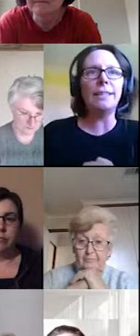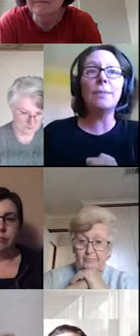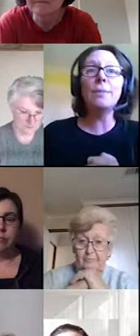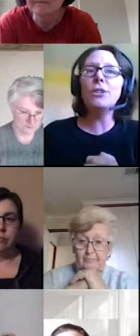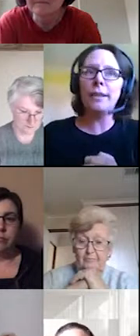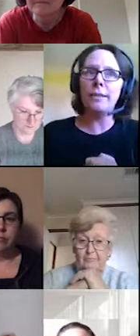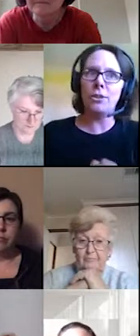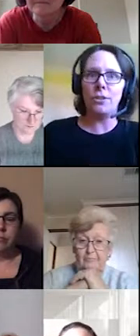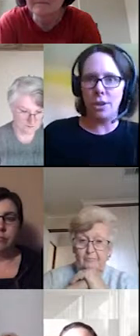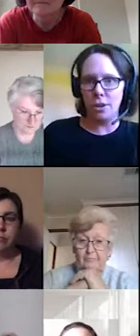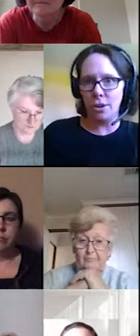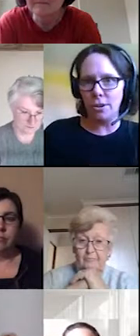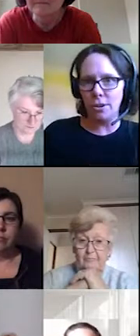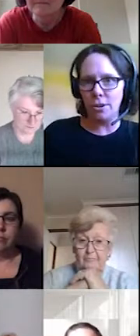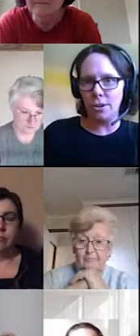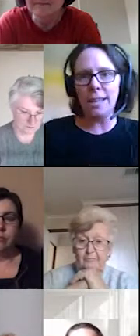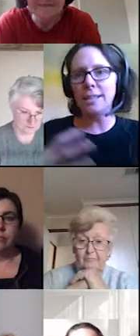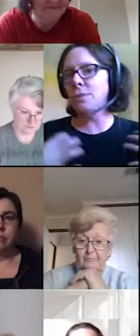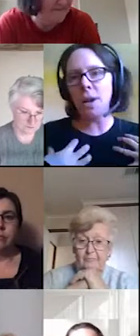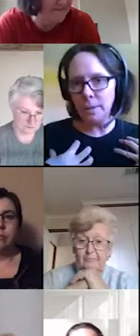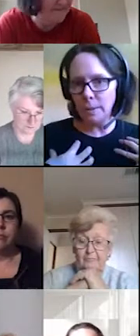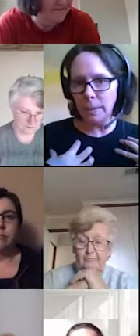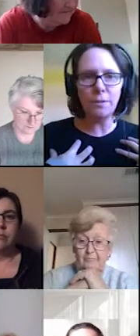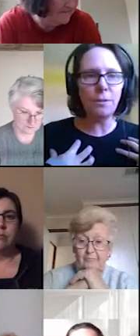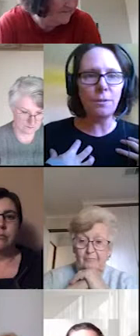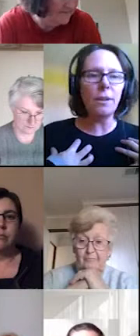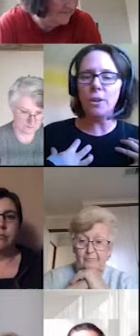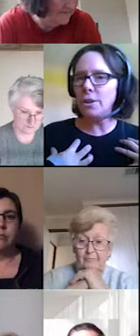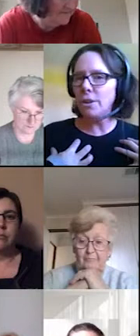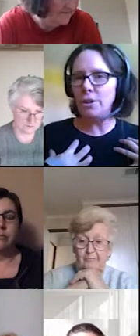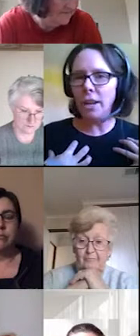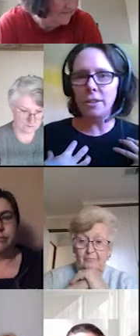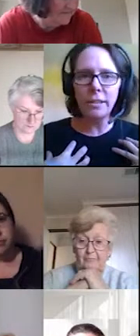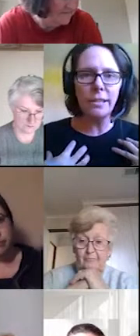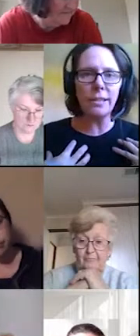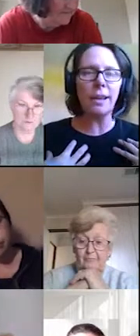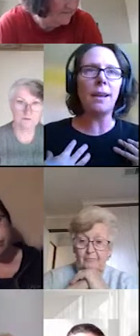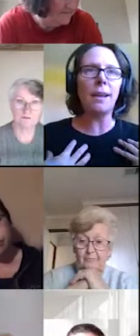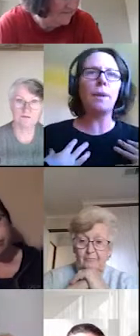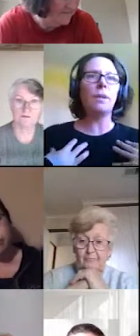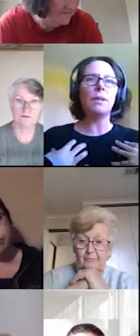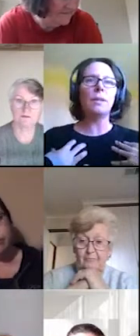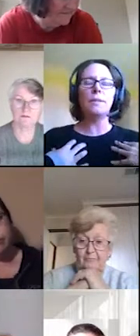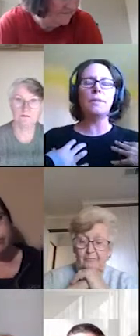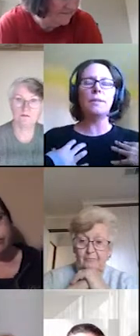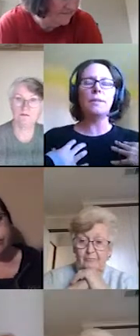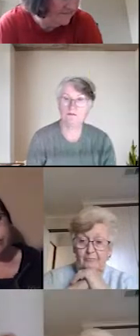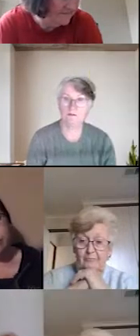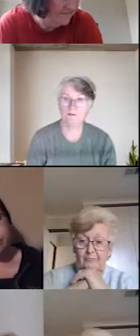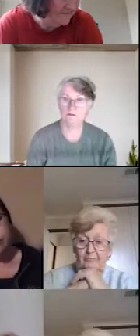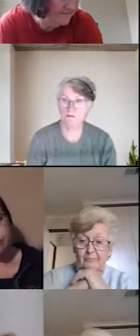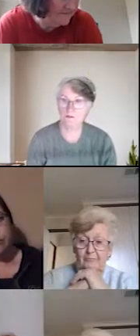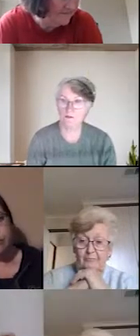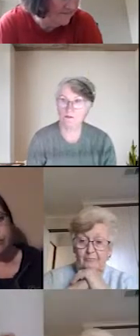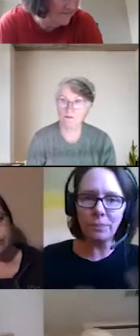there around this. Some of the challenges though, and this is just from my perspective, you may feel like your own challenges, but I wanted to